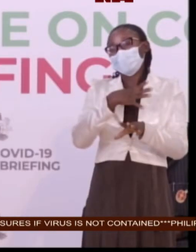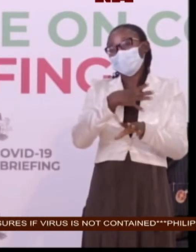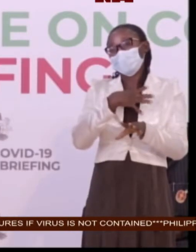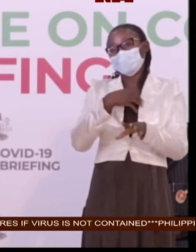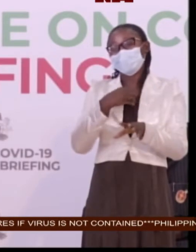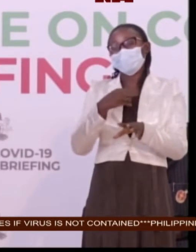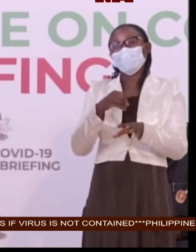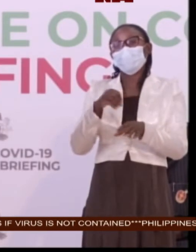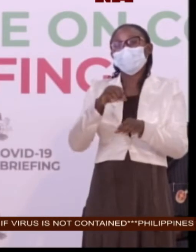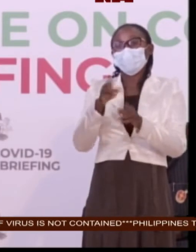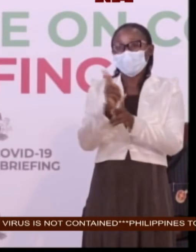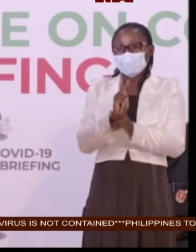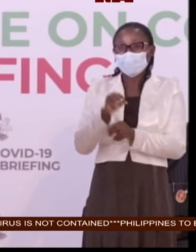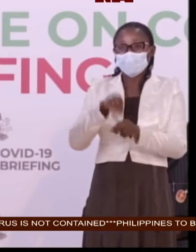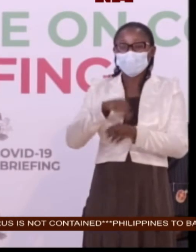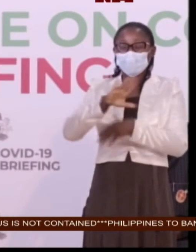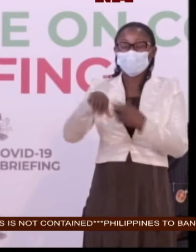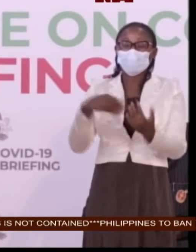centers.